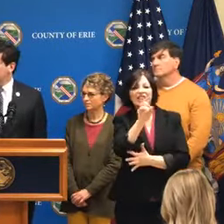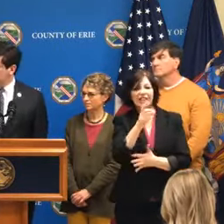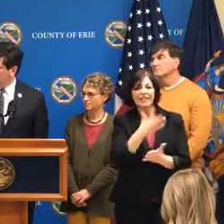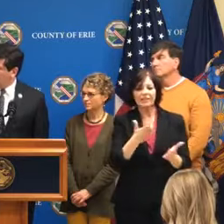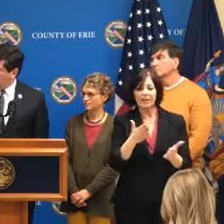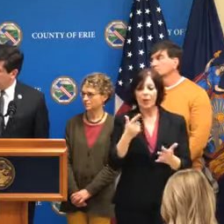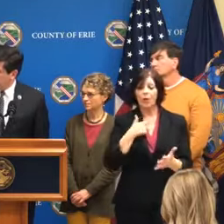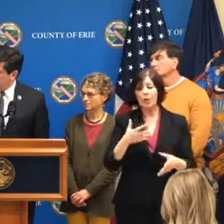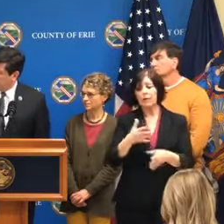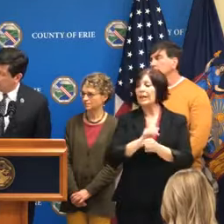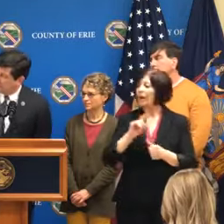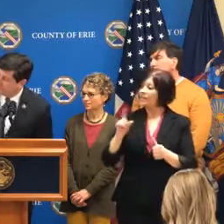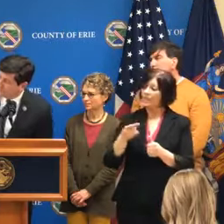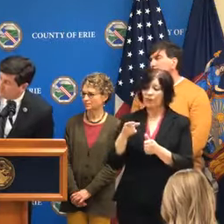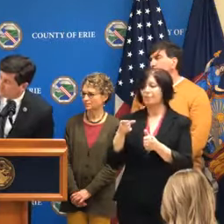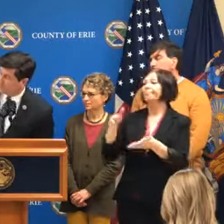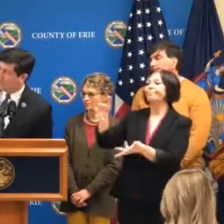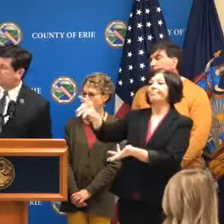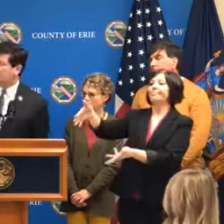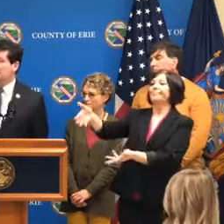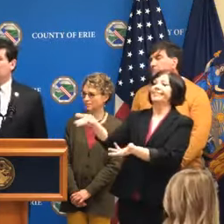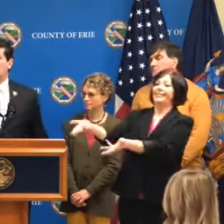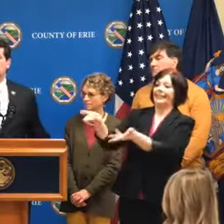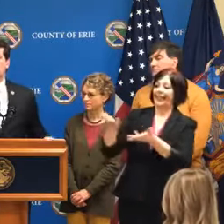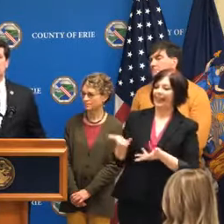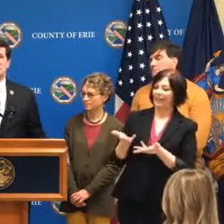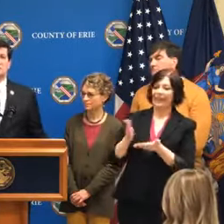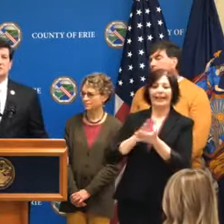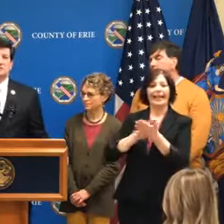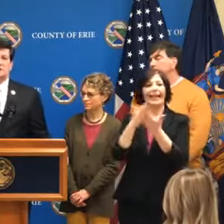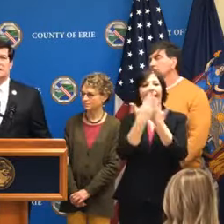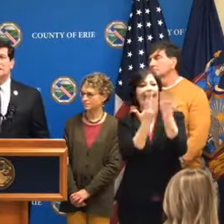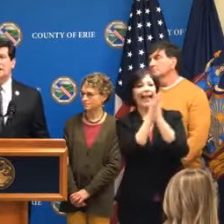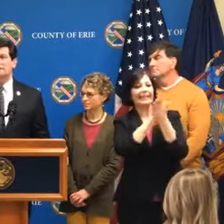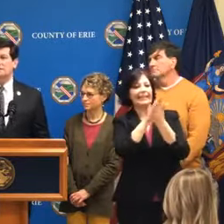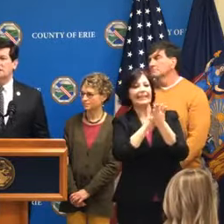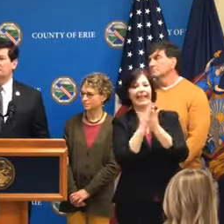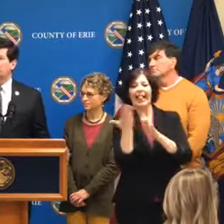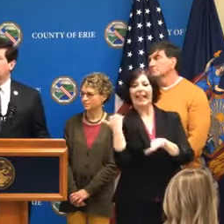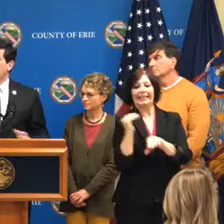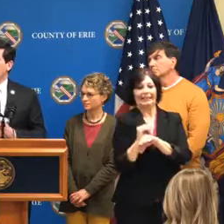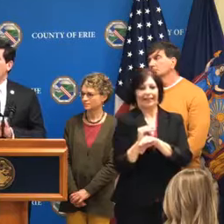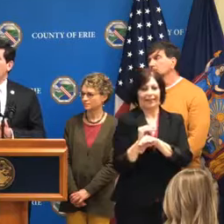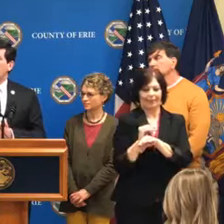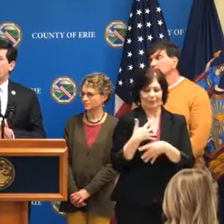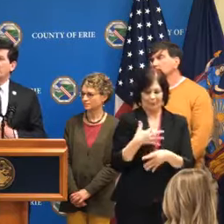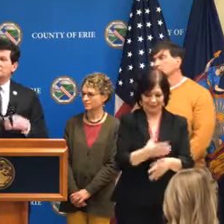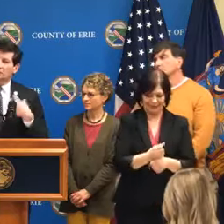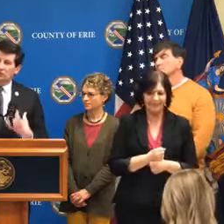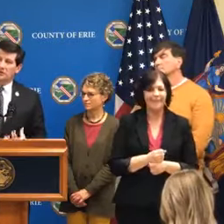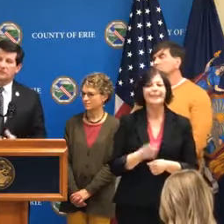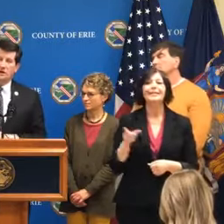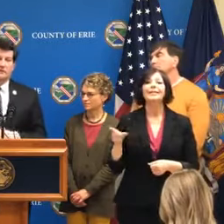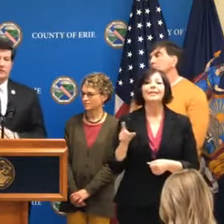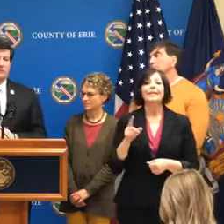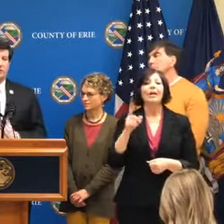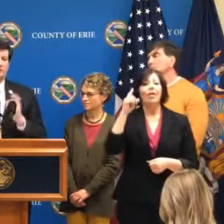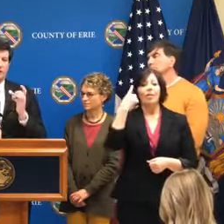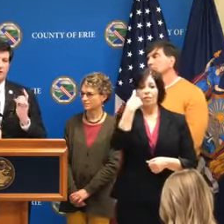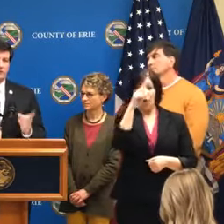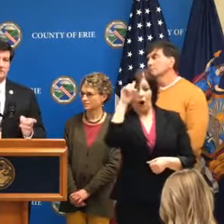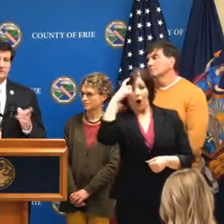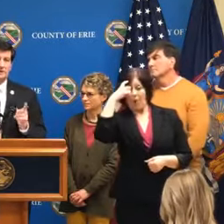its first batch of the New York State Clean hand sanitizers late last night. That is only for government,